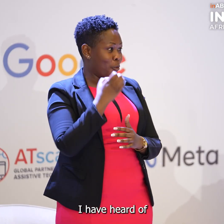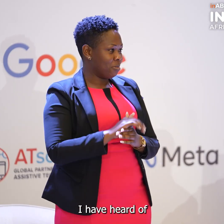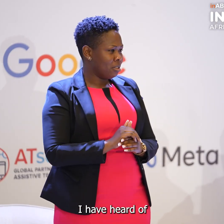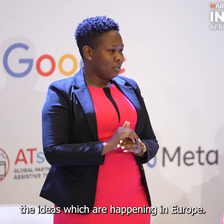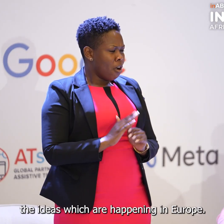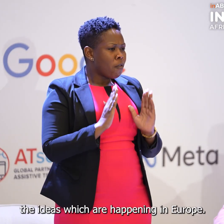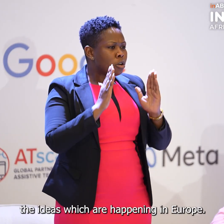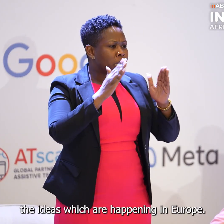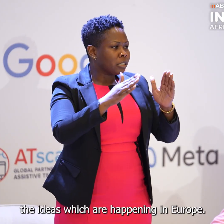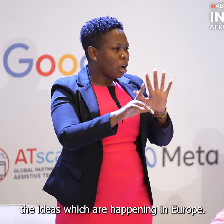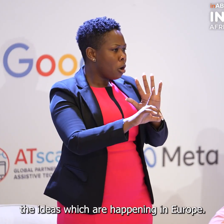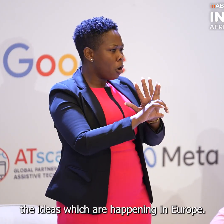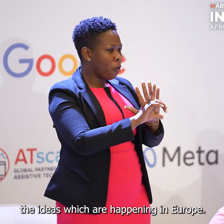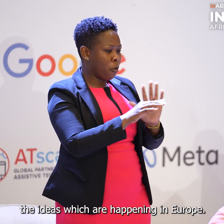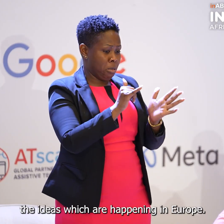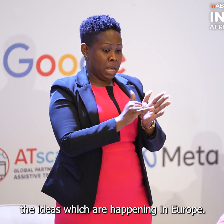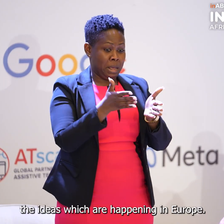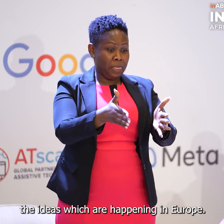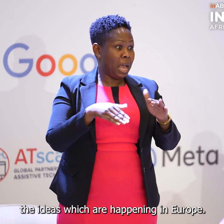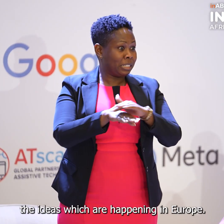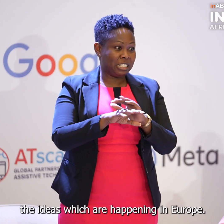I have heard of the ideas which are happening in Europe.